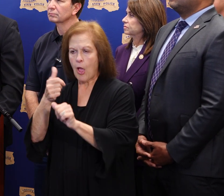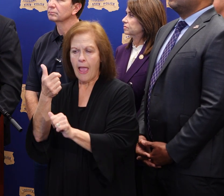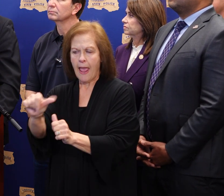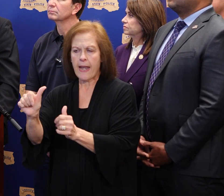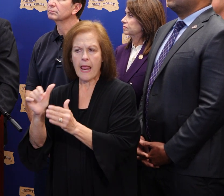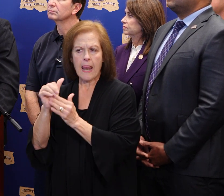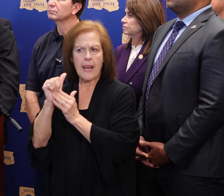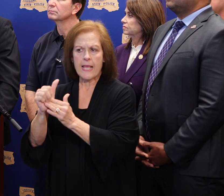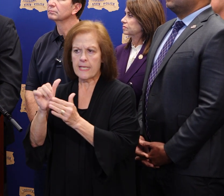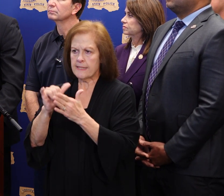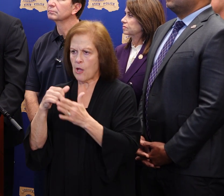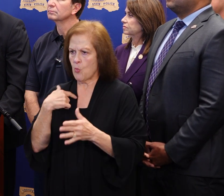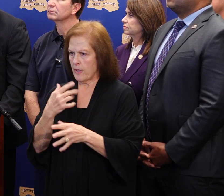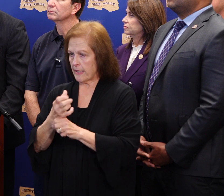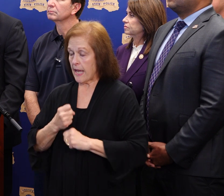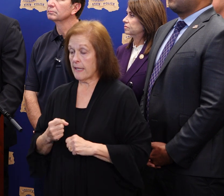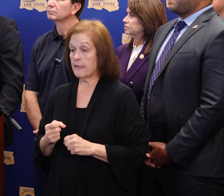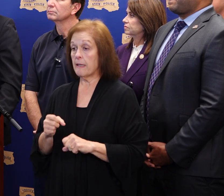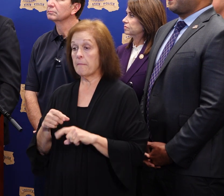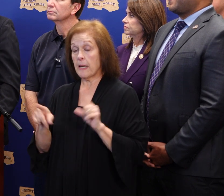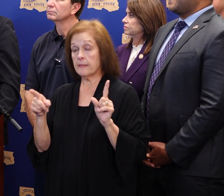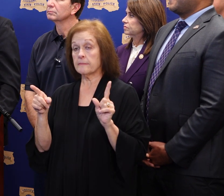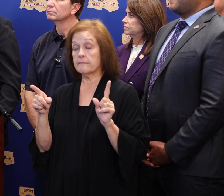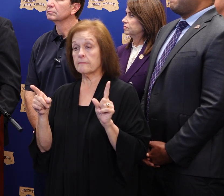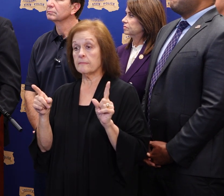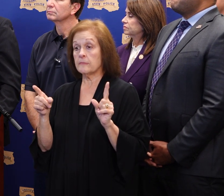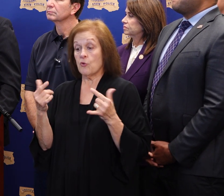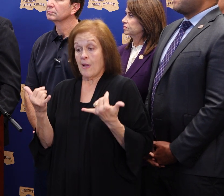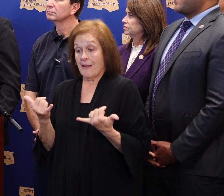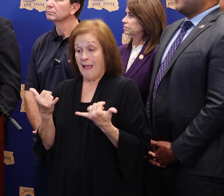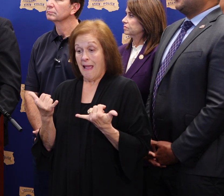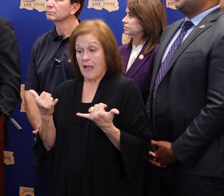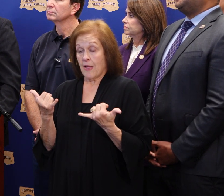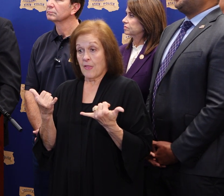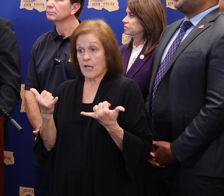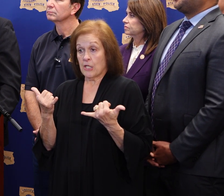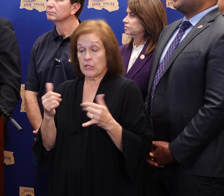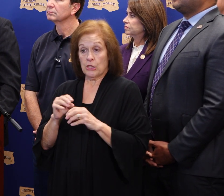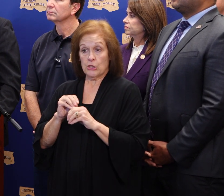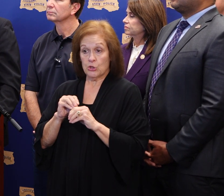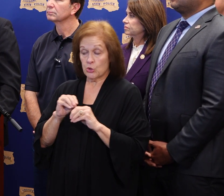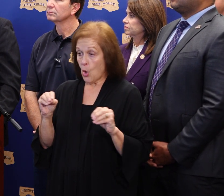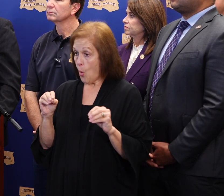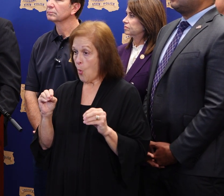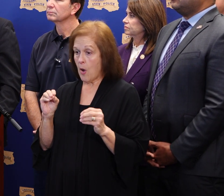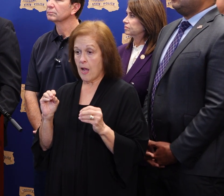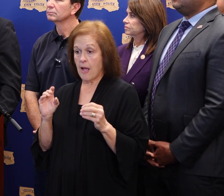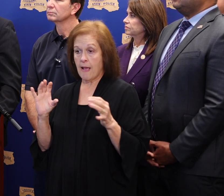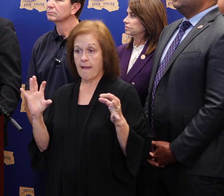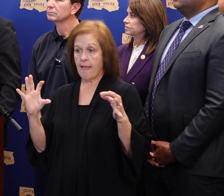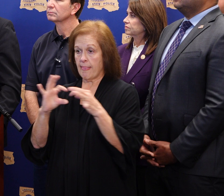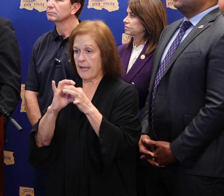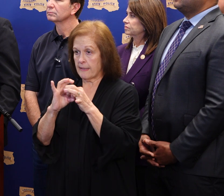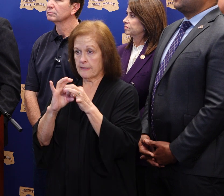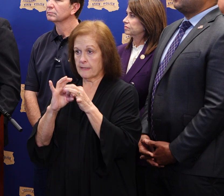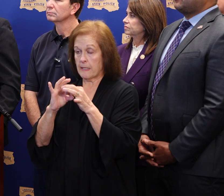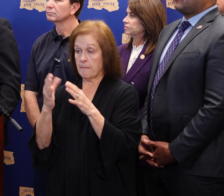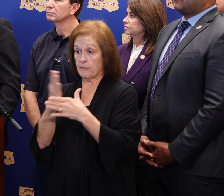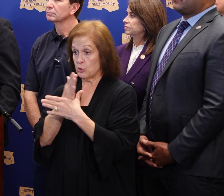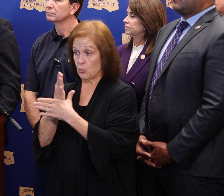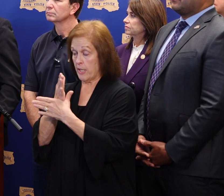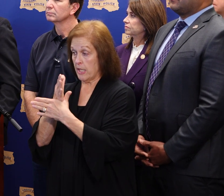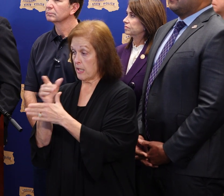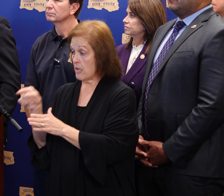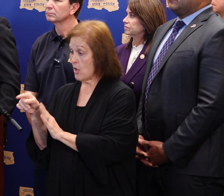However, at this point, there is no definitive link between the attack here in New